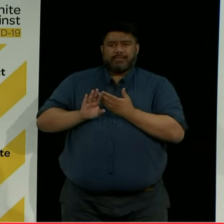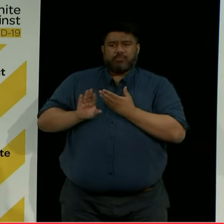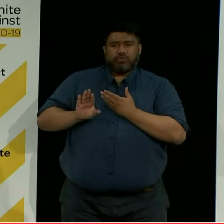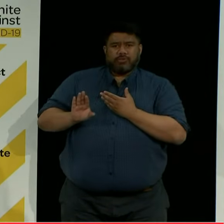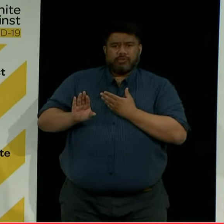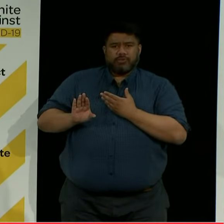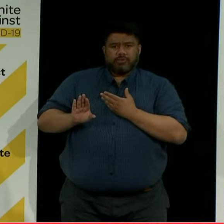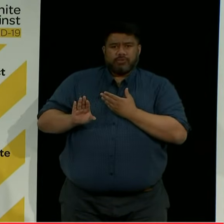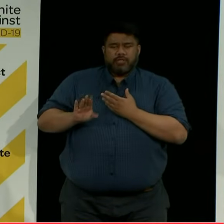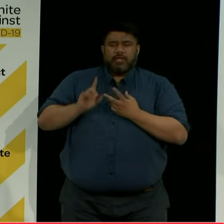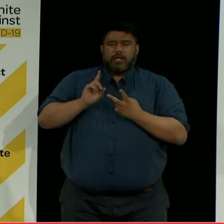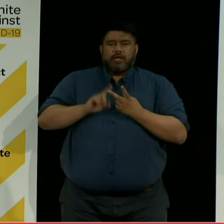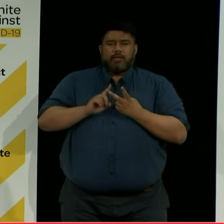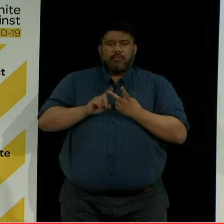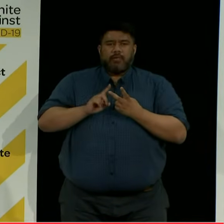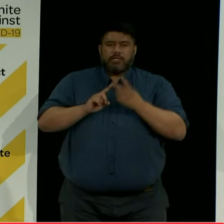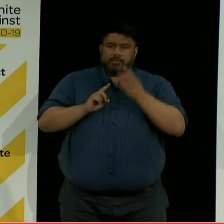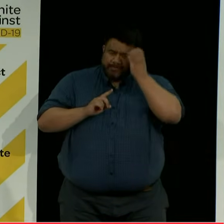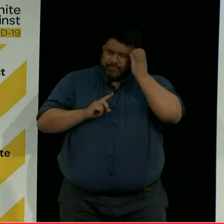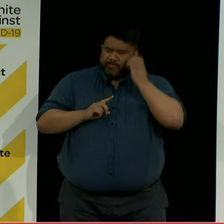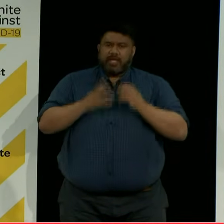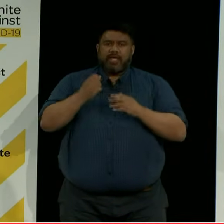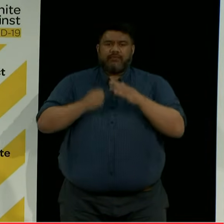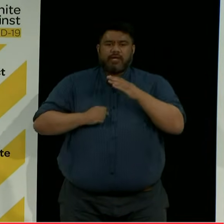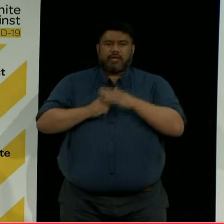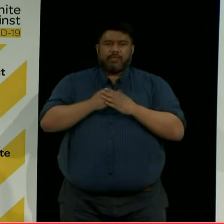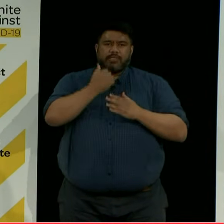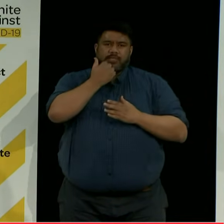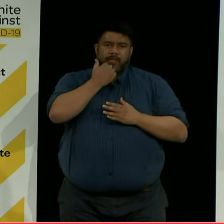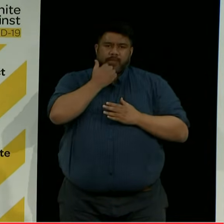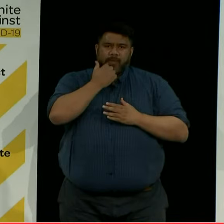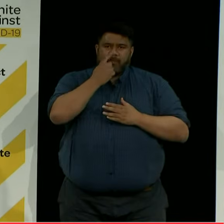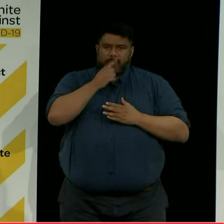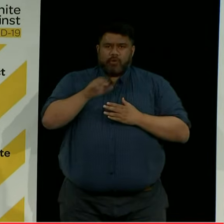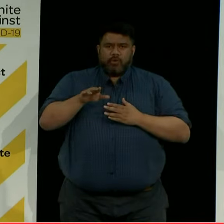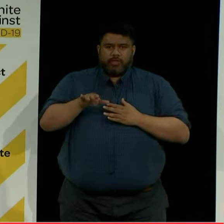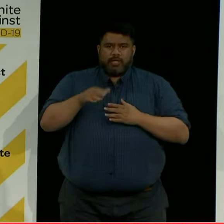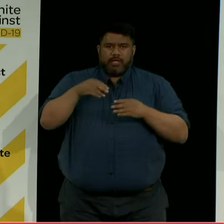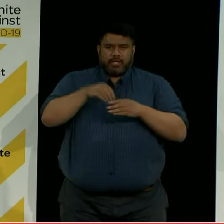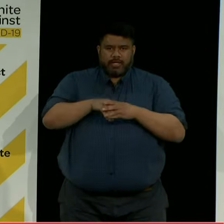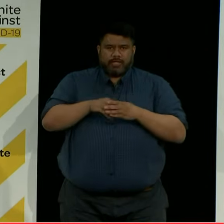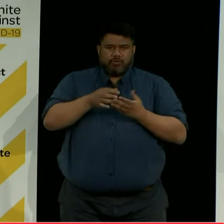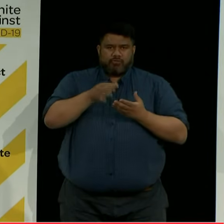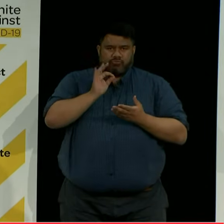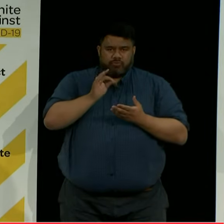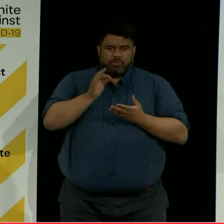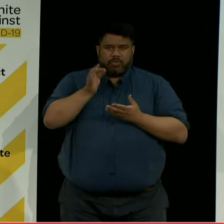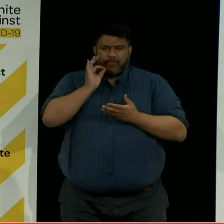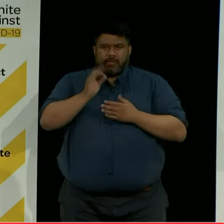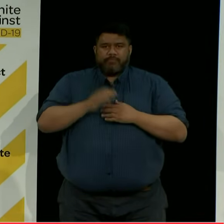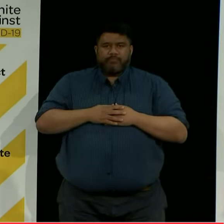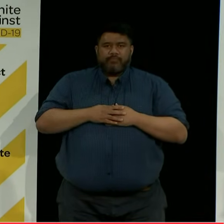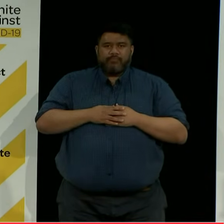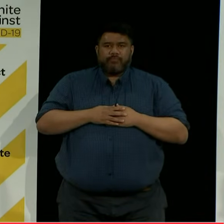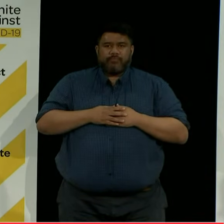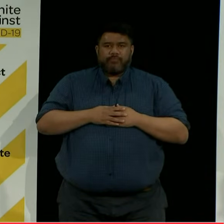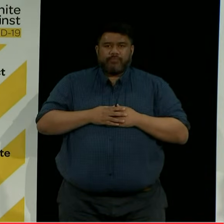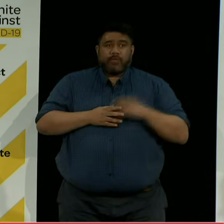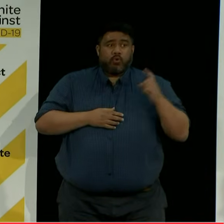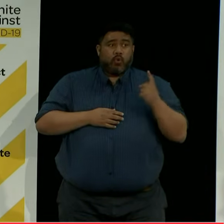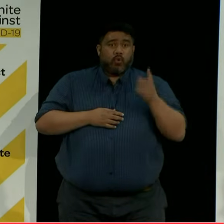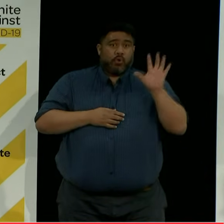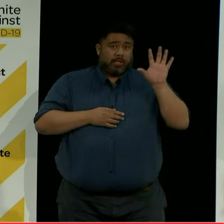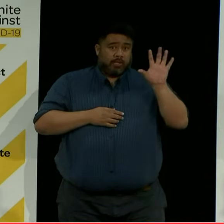a cap on the top. The view of our public health officials is that for the rest of New Zealand, we can remove that cap for